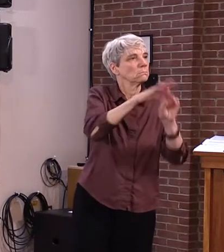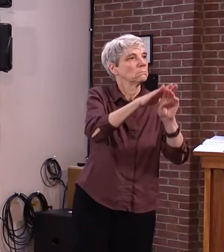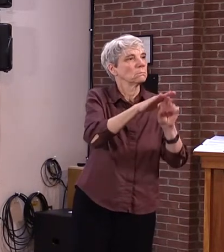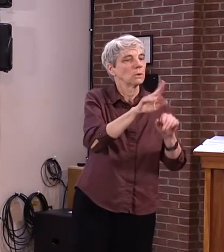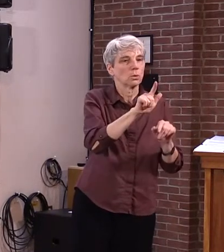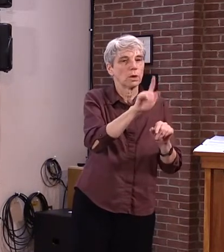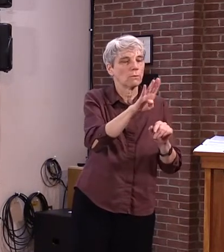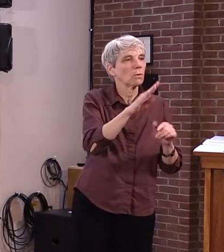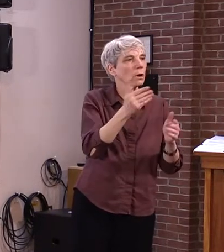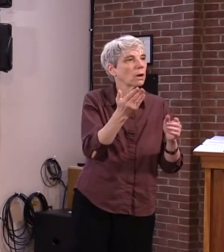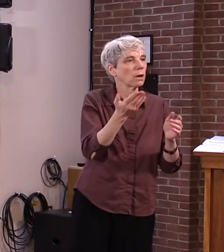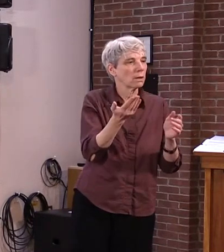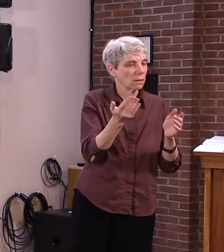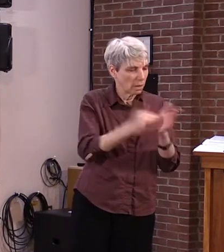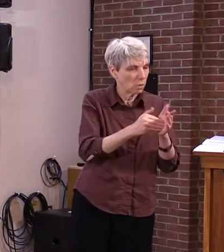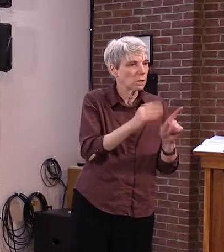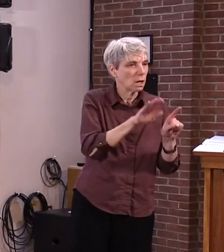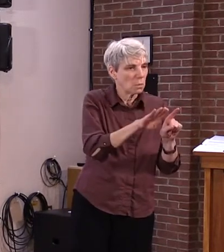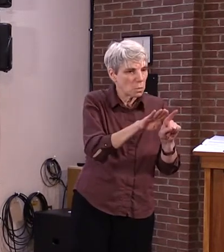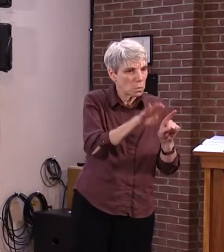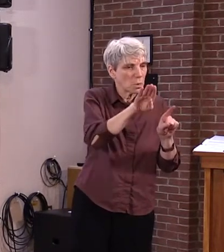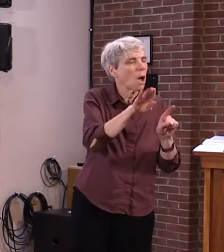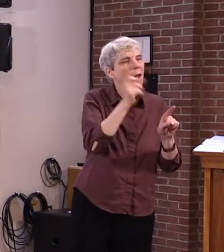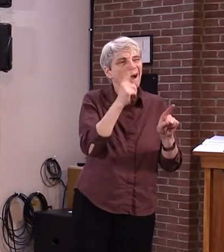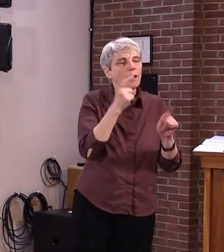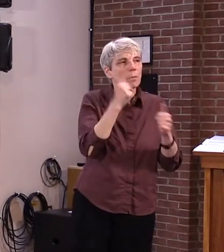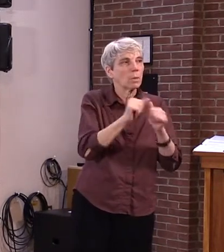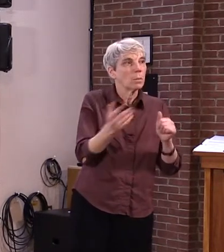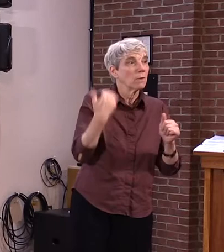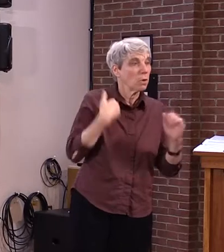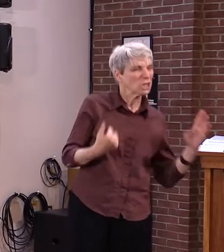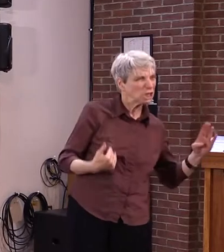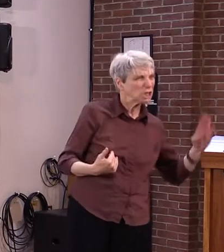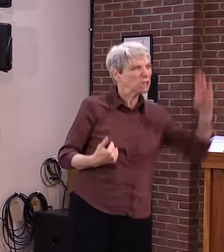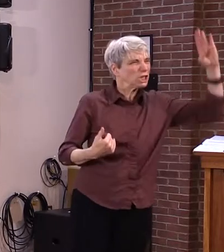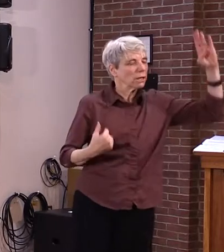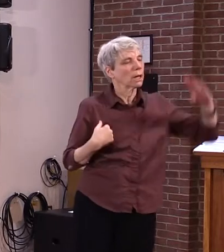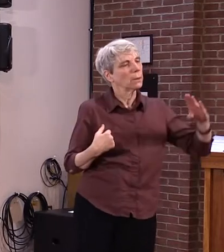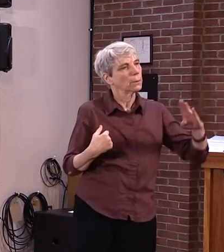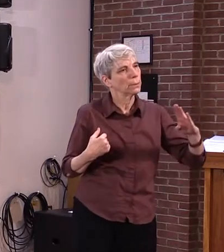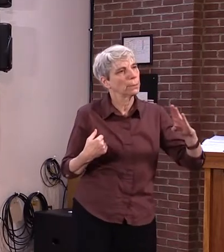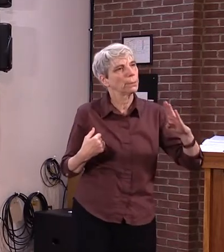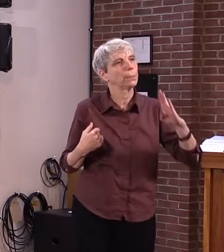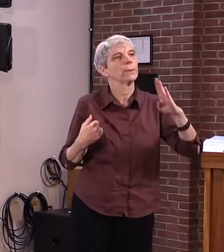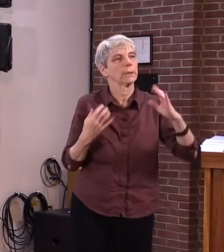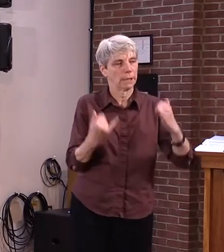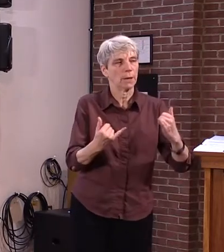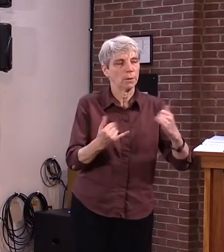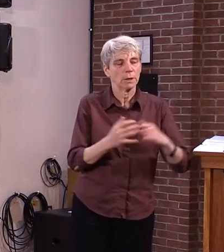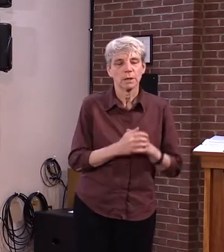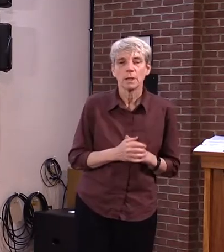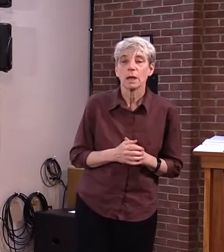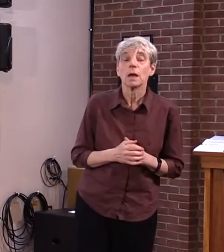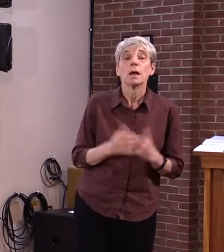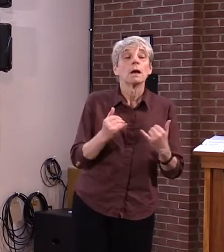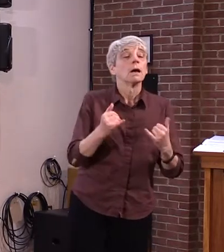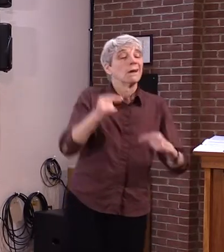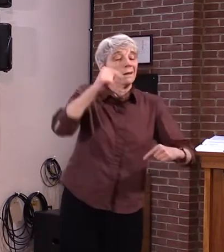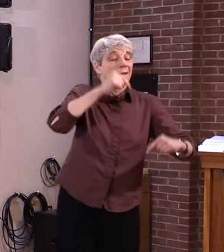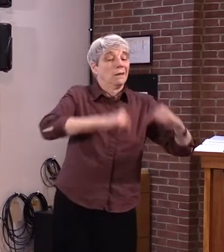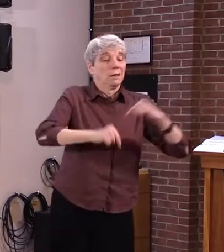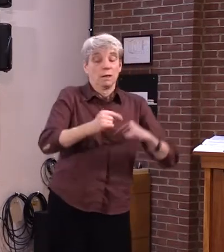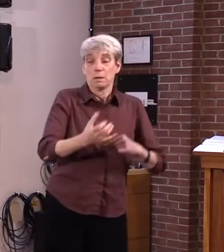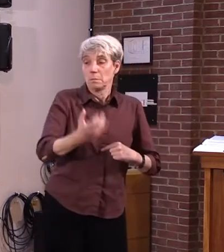the last 6 or 7 weeks, and you can see that this week really did jump more significantly. But to go back all the way to the beginning